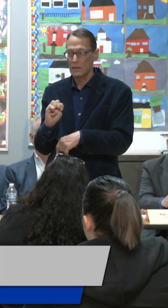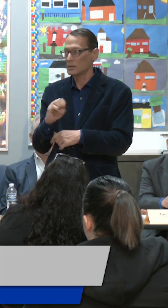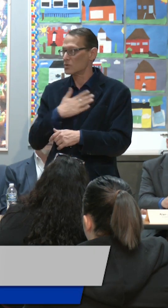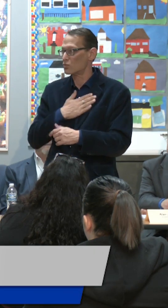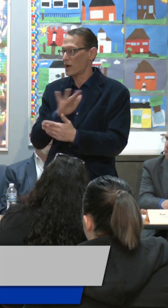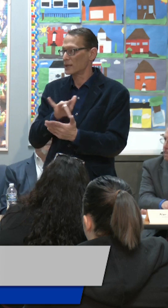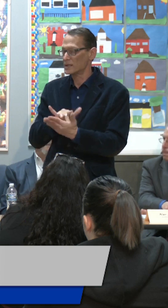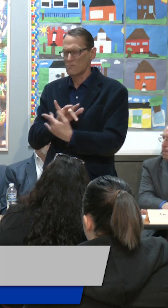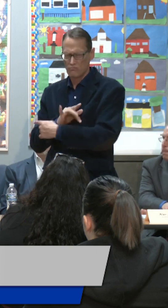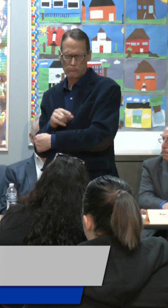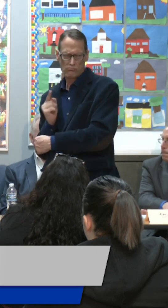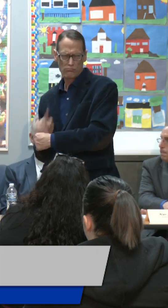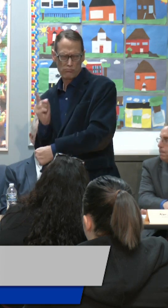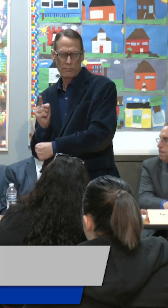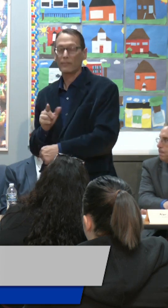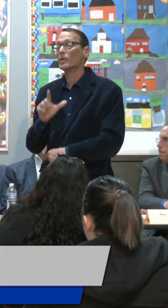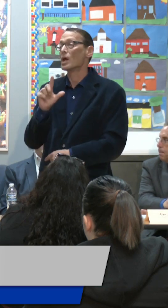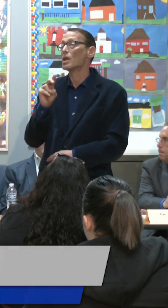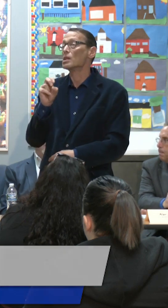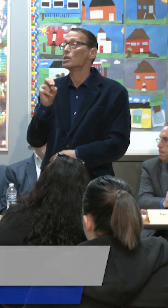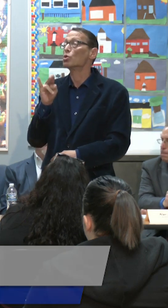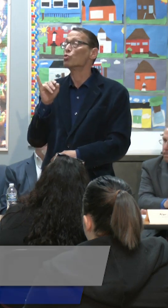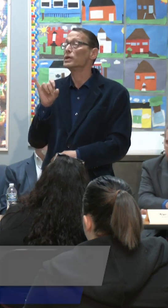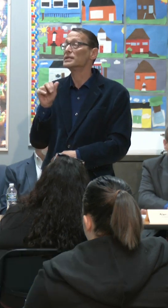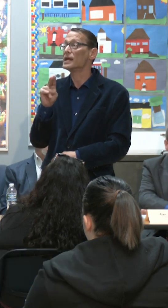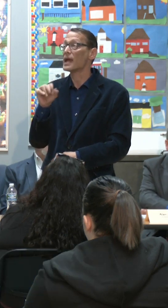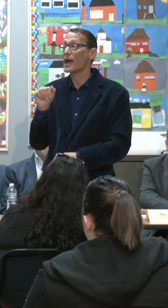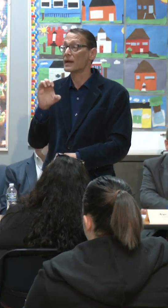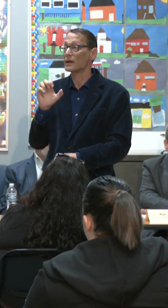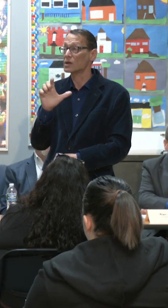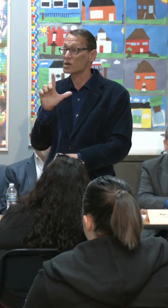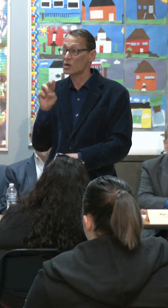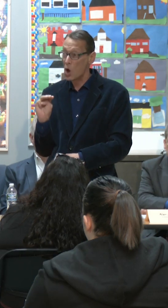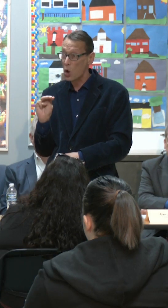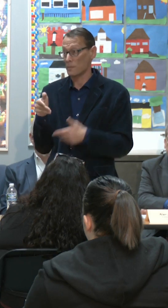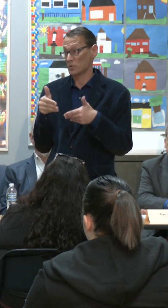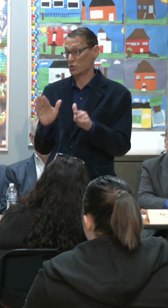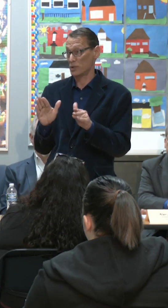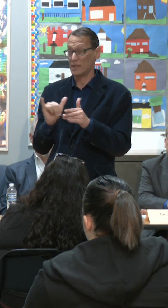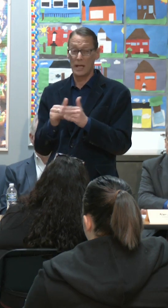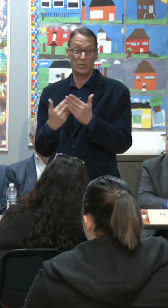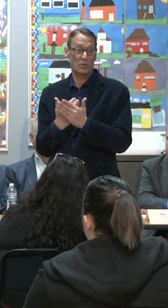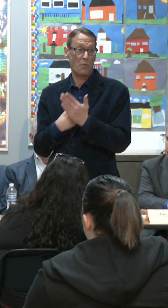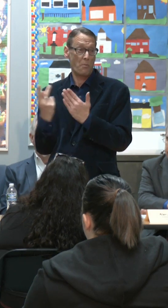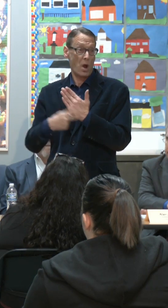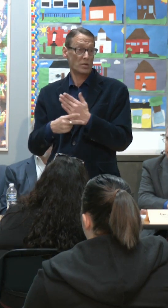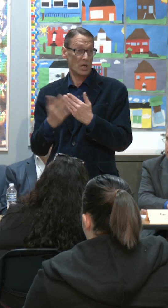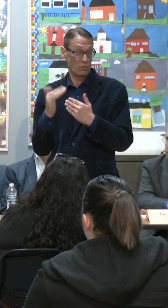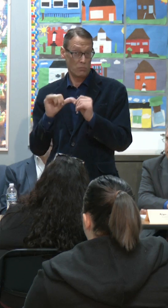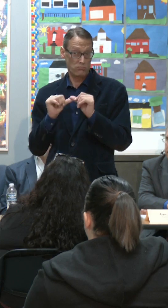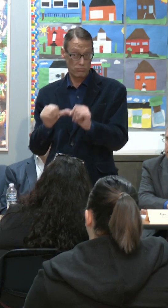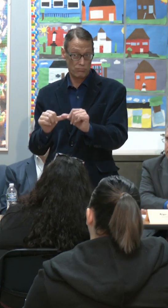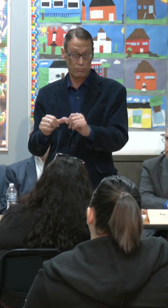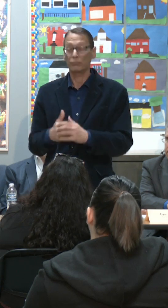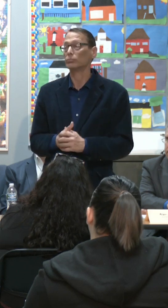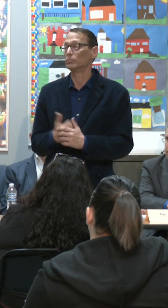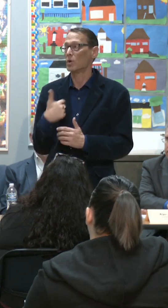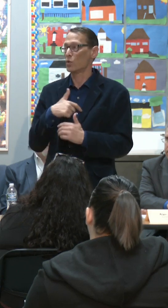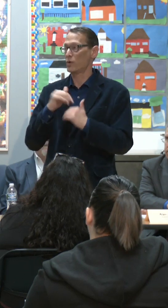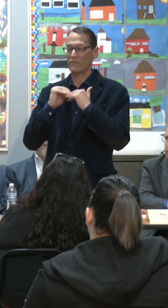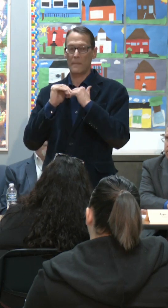lastly, just want to give you a brief overview of our investment in you. All of our money from the American